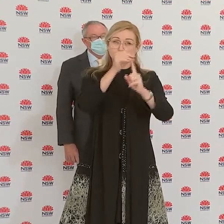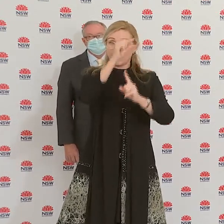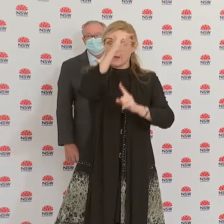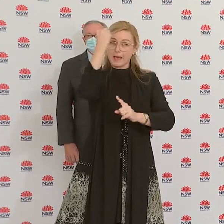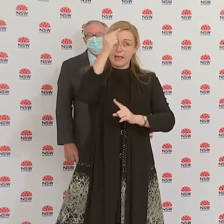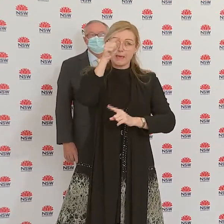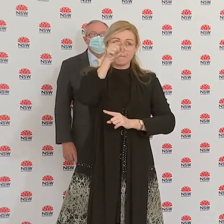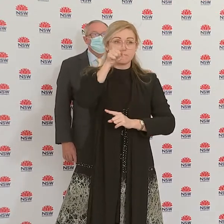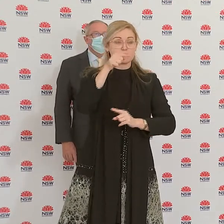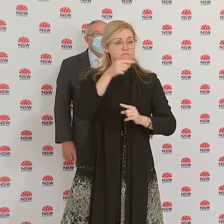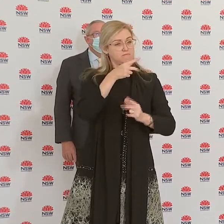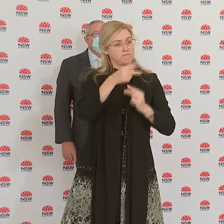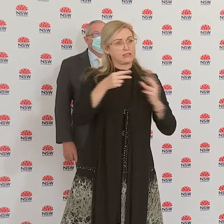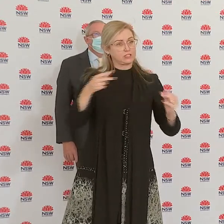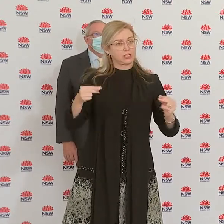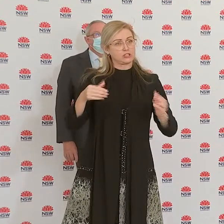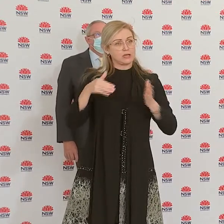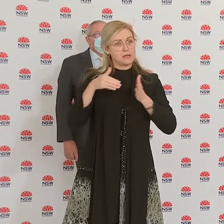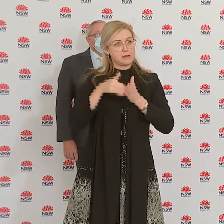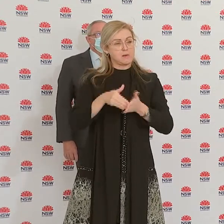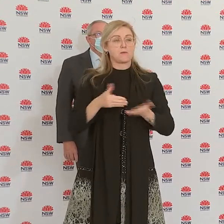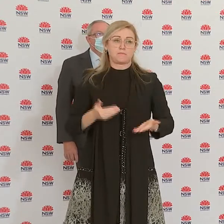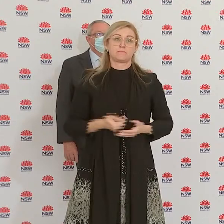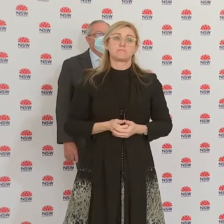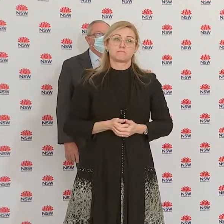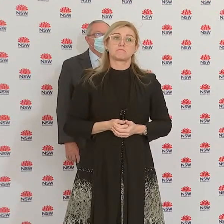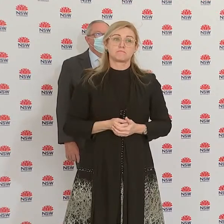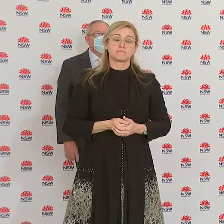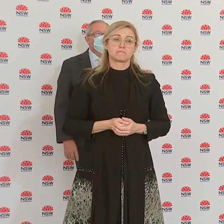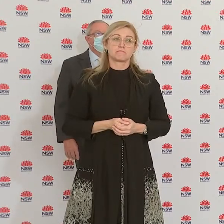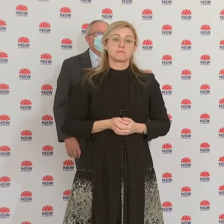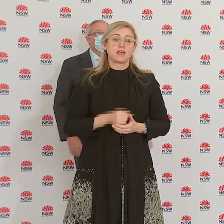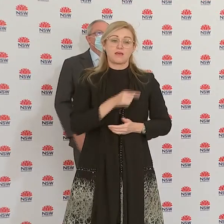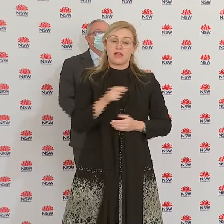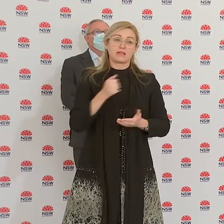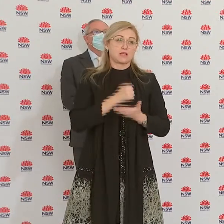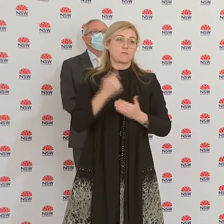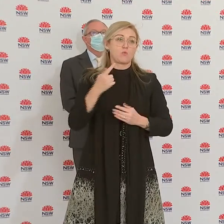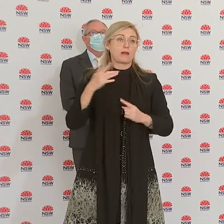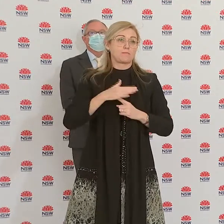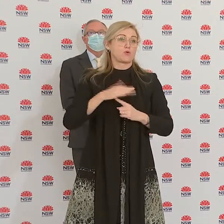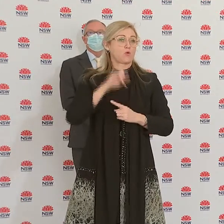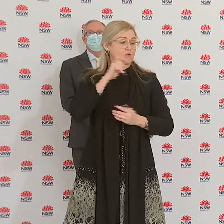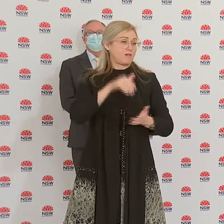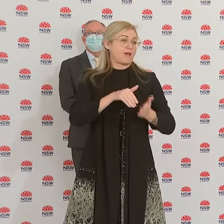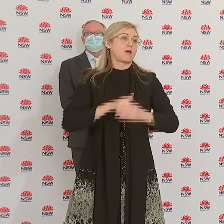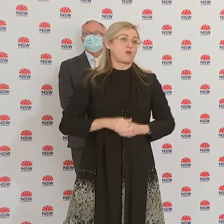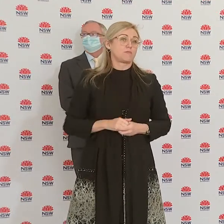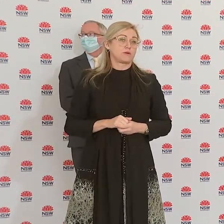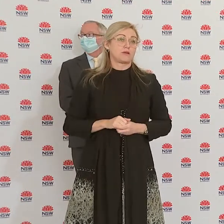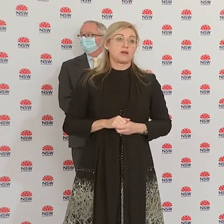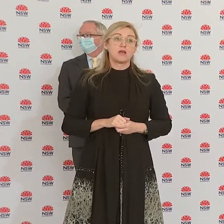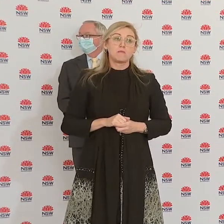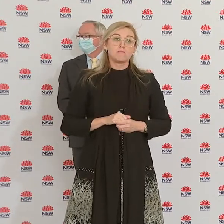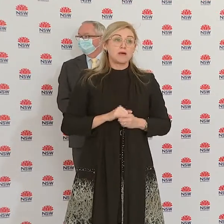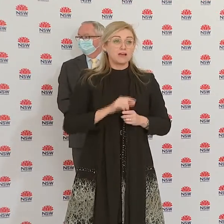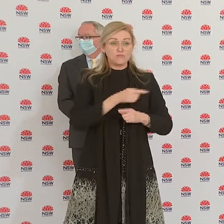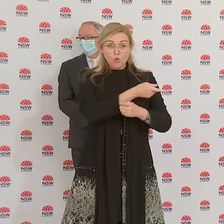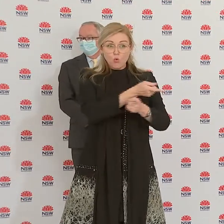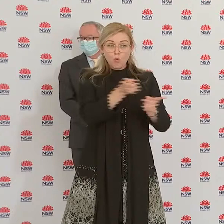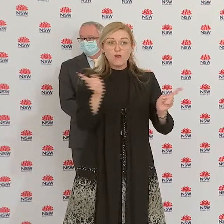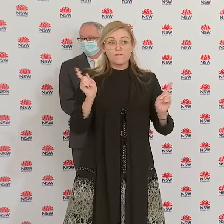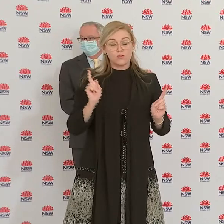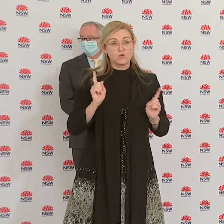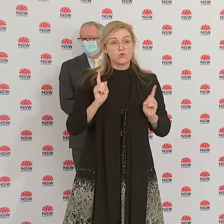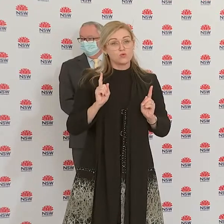the point is that by increasing vaccination, it will assist us. But everyone has a part to play. And so I don't want